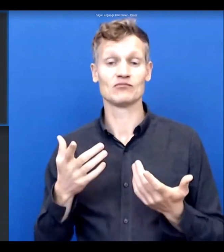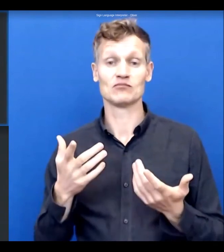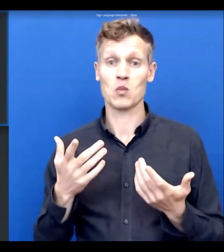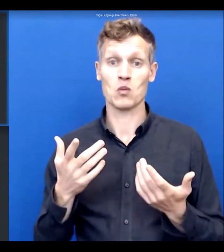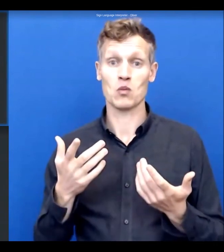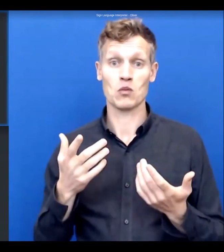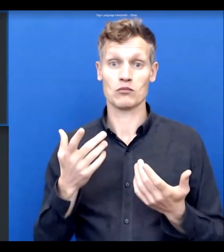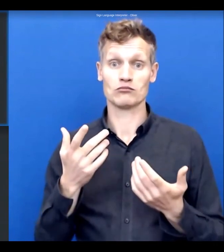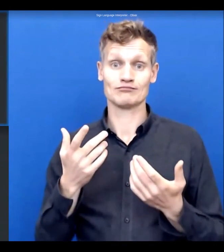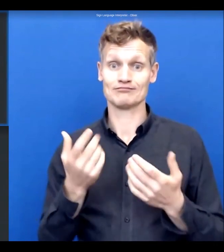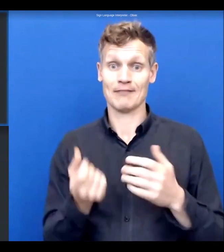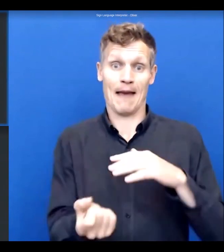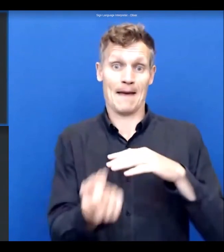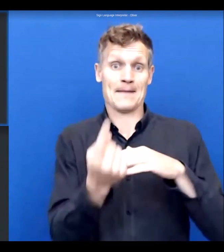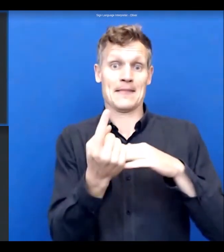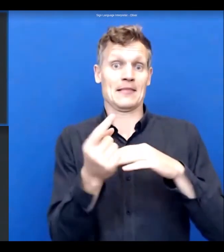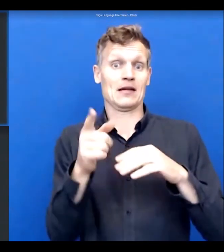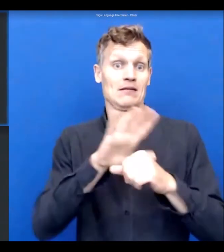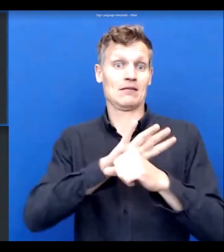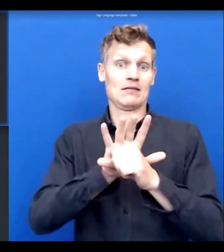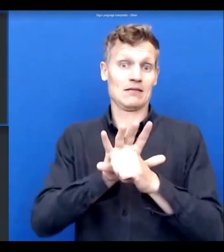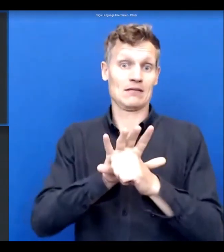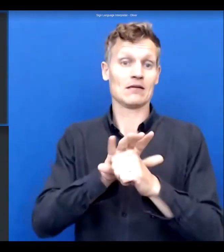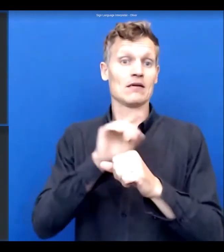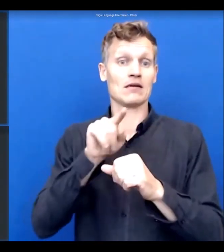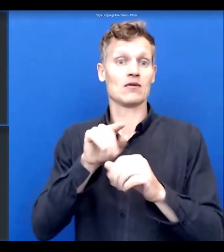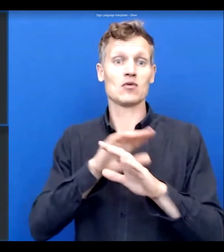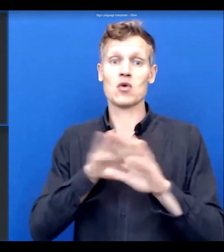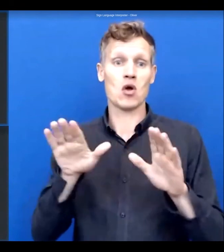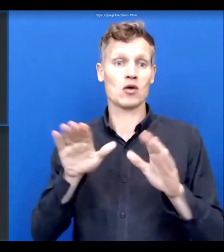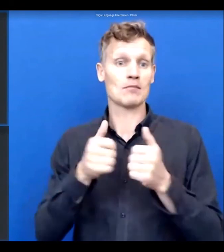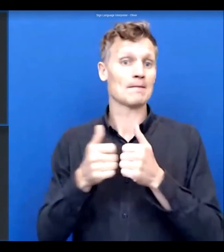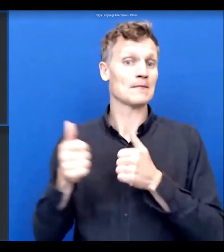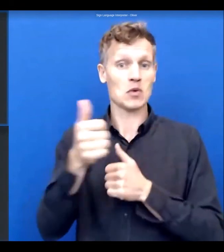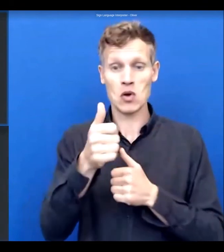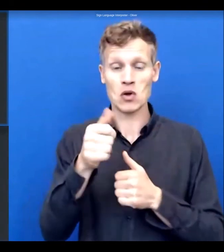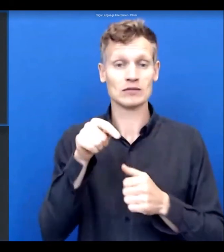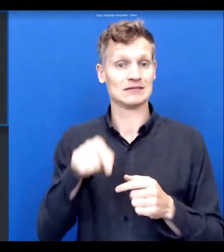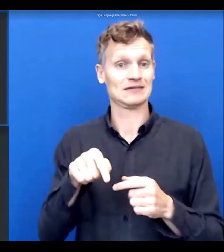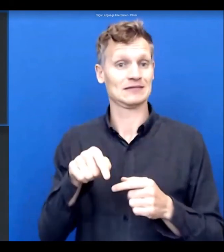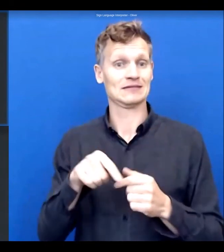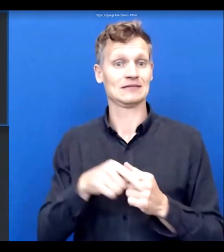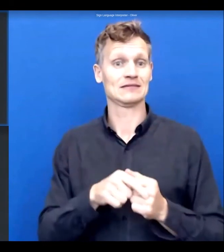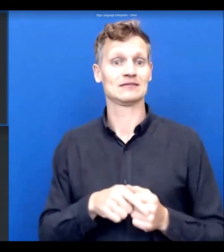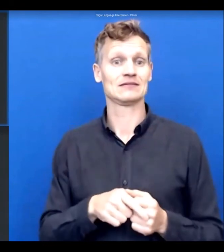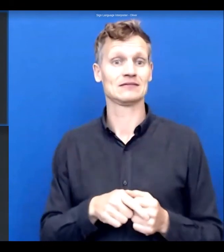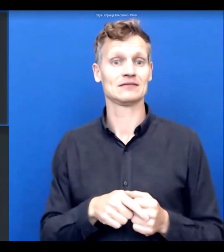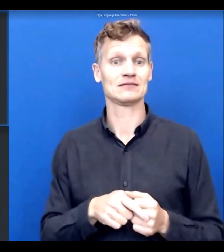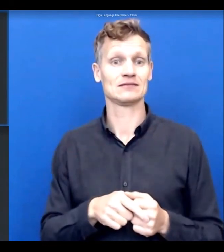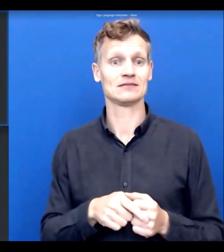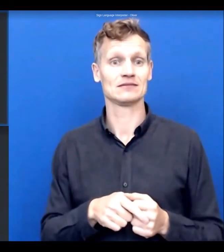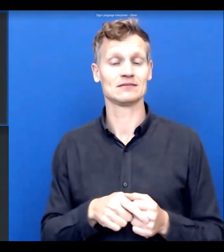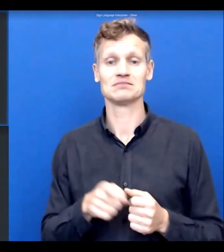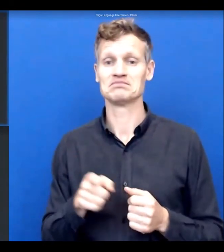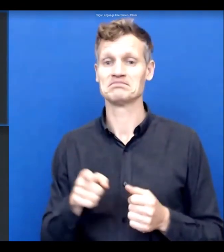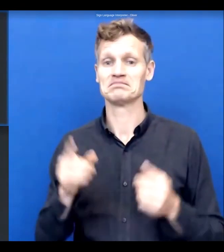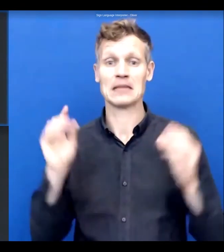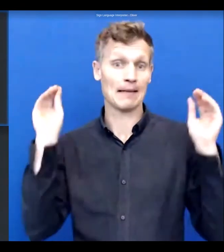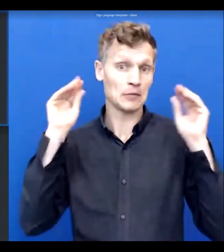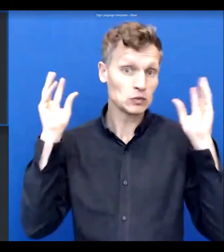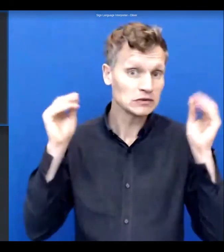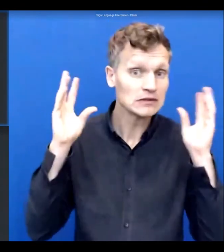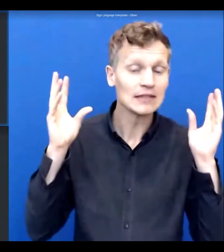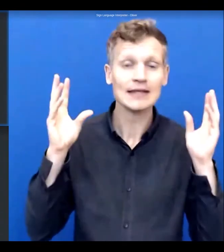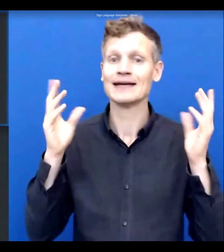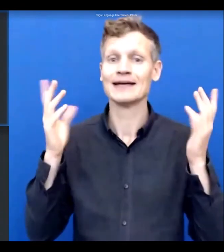even though it is not the answer to the individual phenomena themselves and to individual emergencies. But I